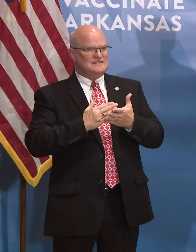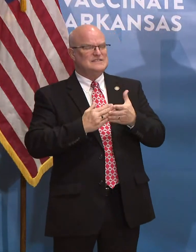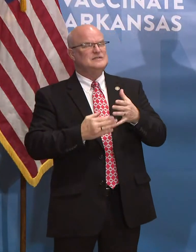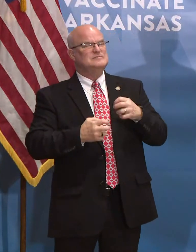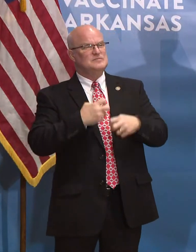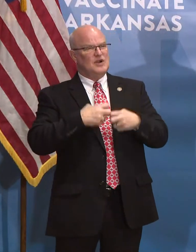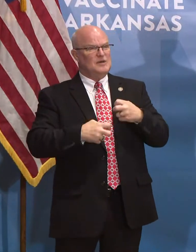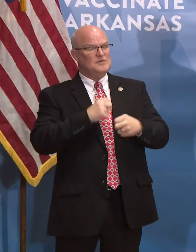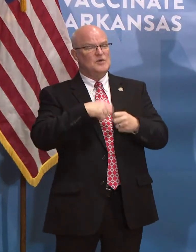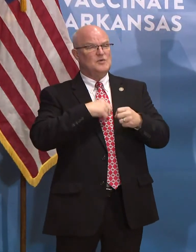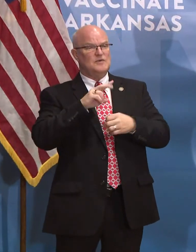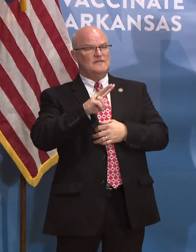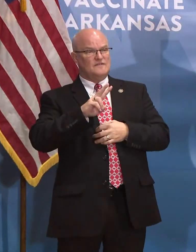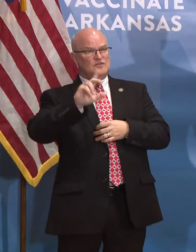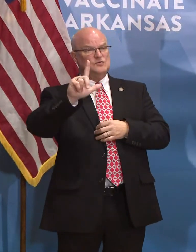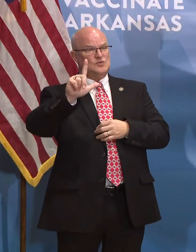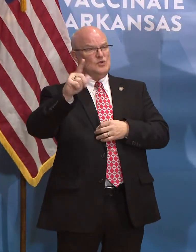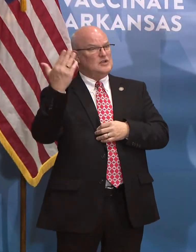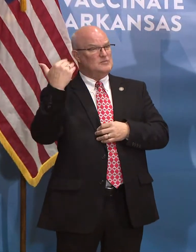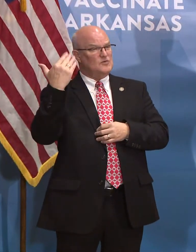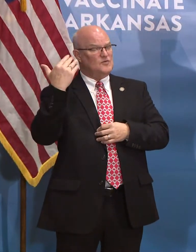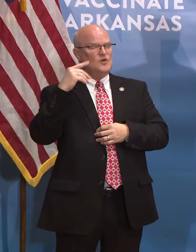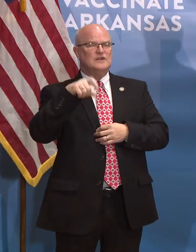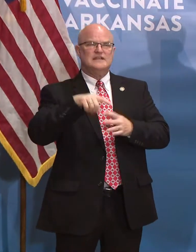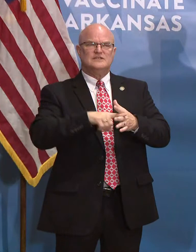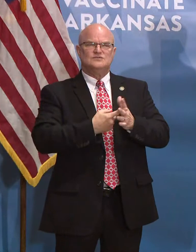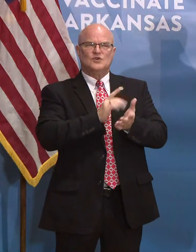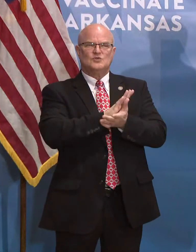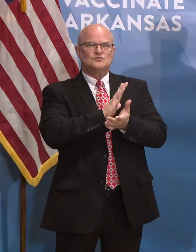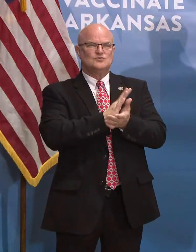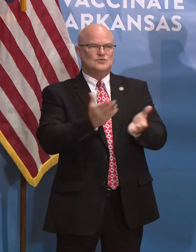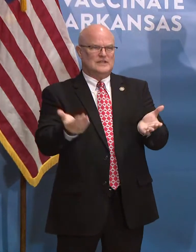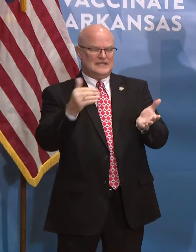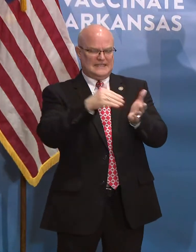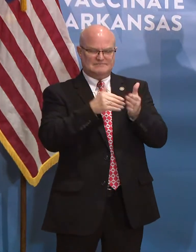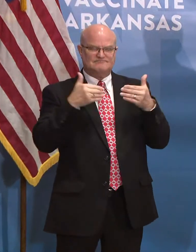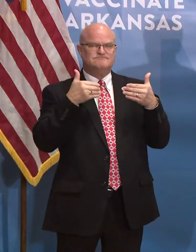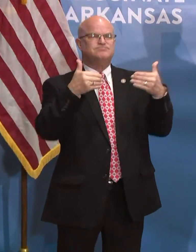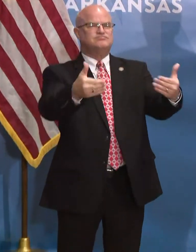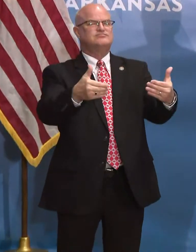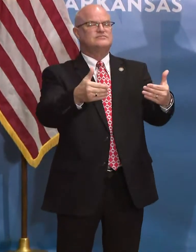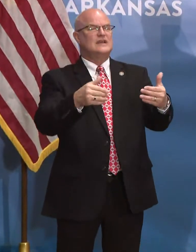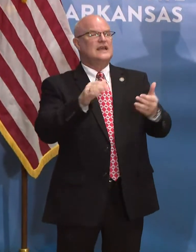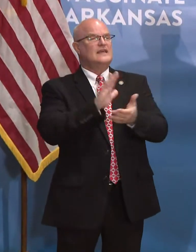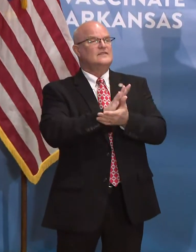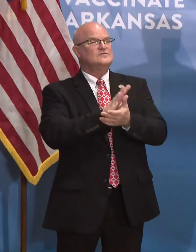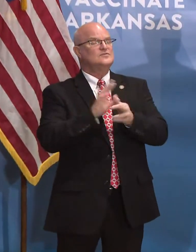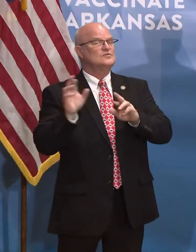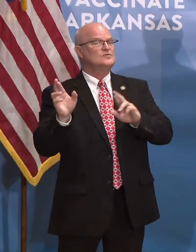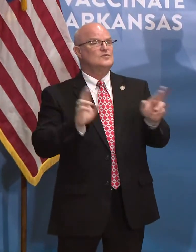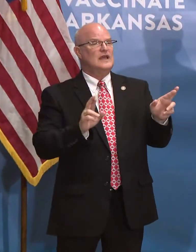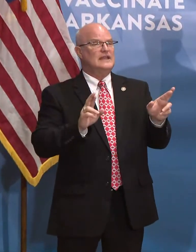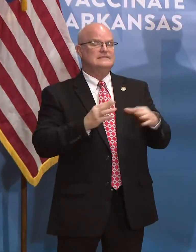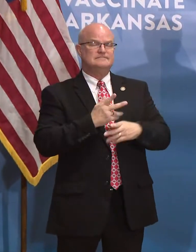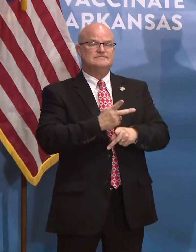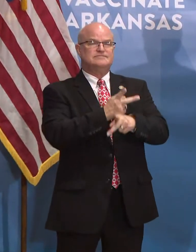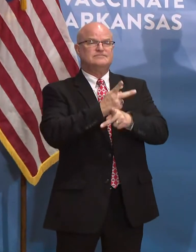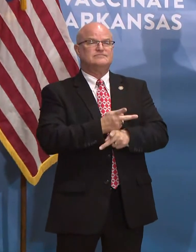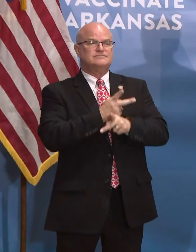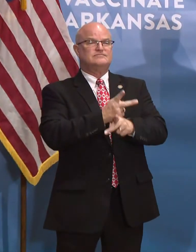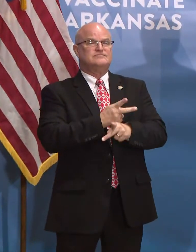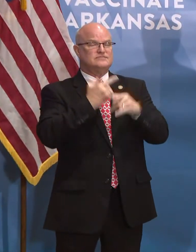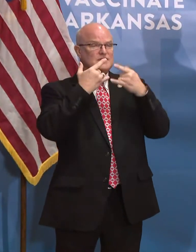deficiencies when we went virtual, so we need to start our school, and they're prepared, put in the precautions that they've